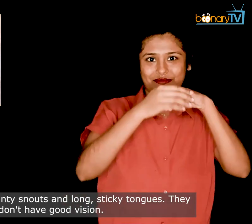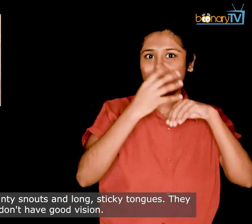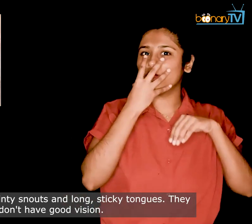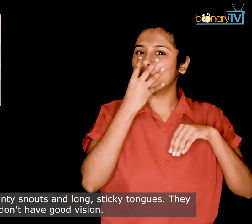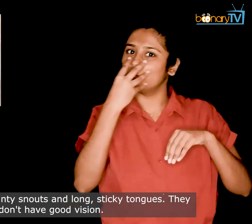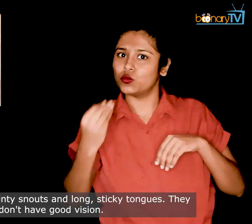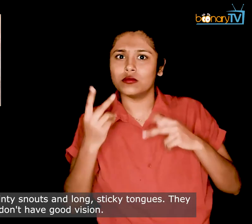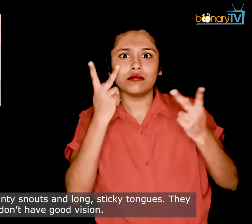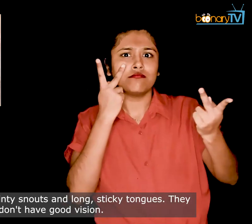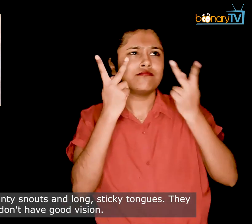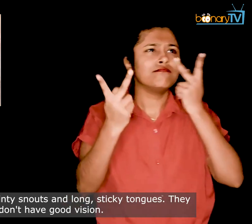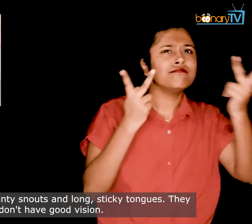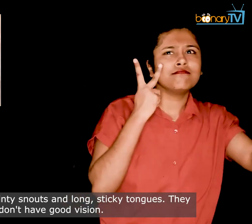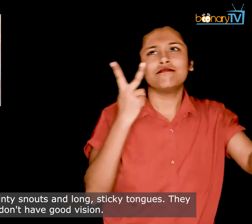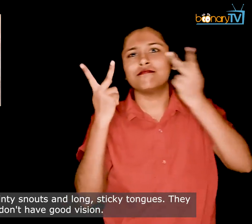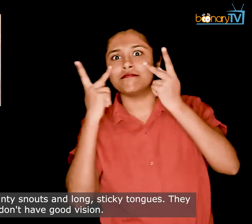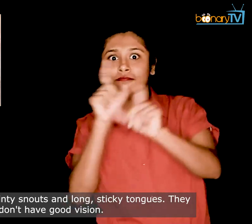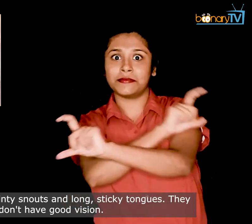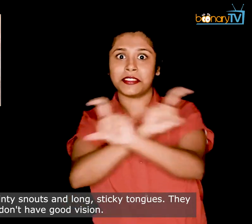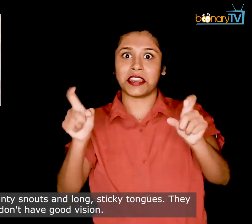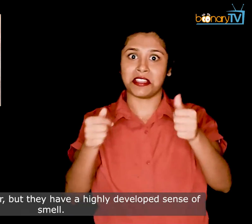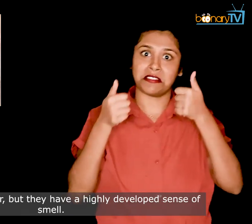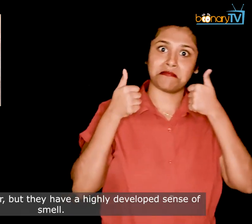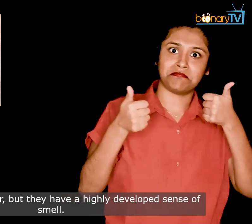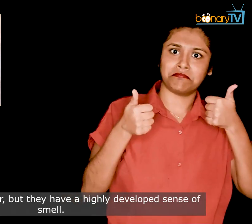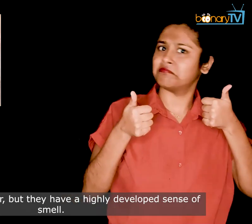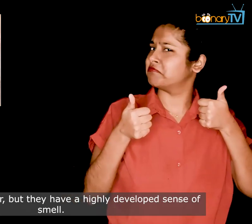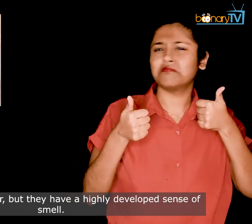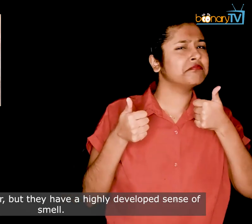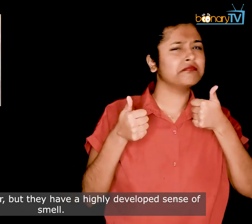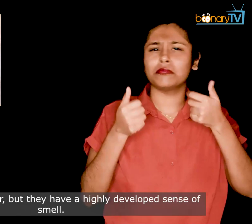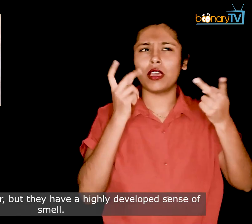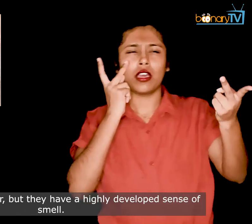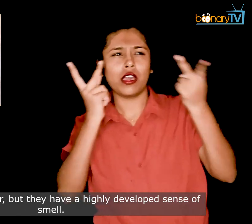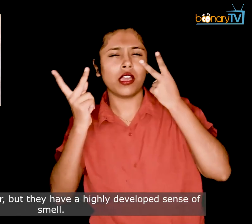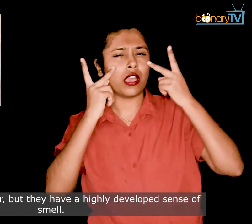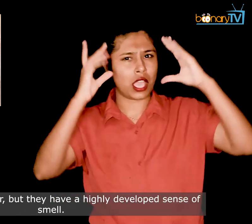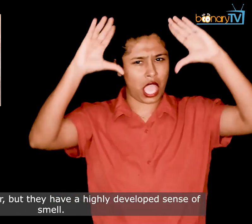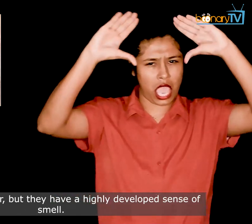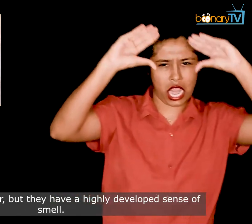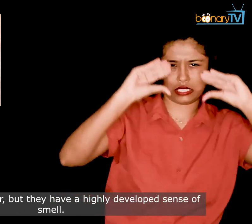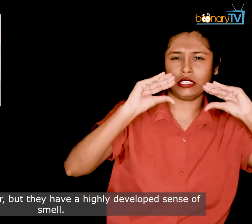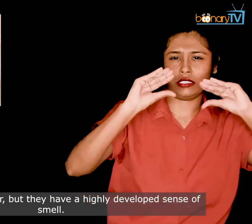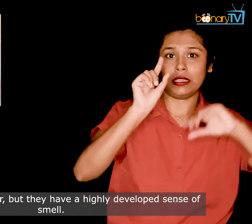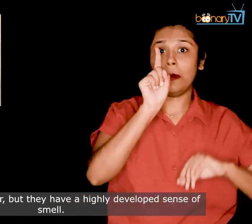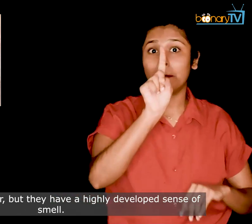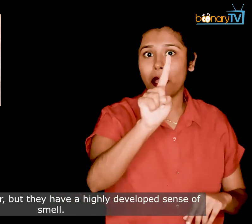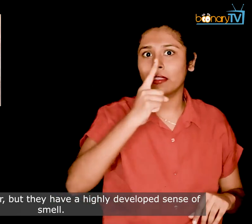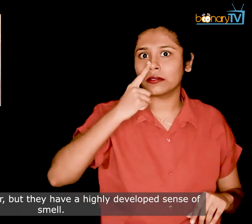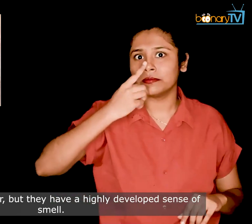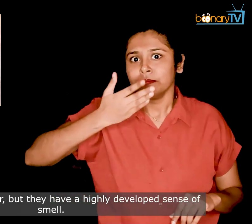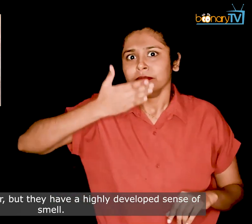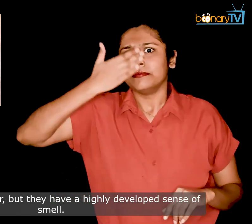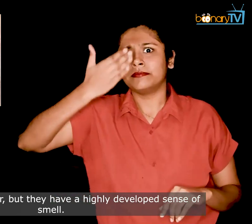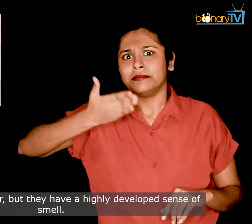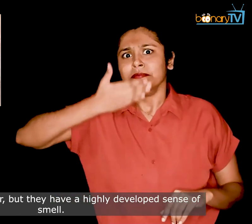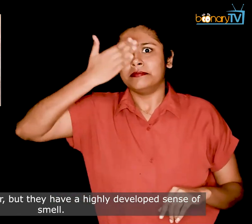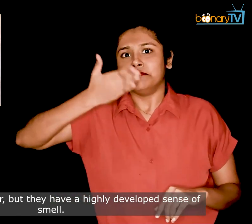don't have good vision. Their eyesight is poor. But they have a highly